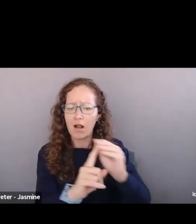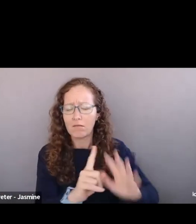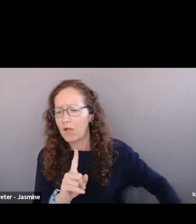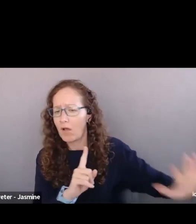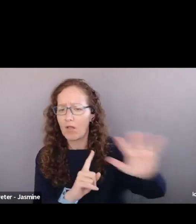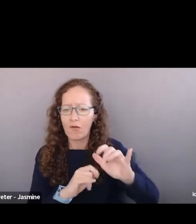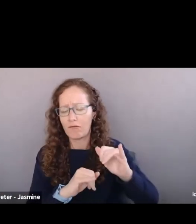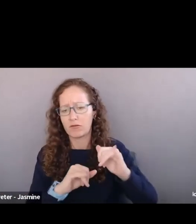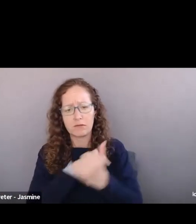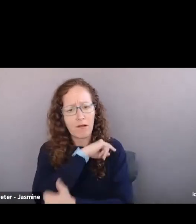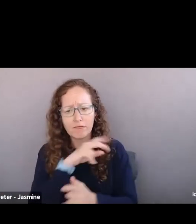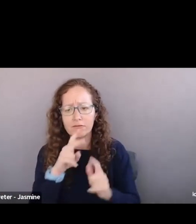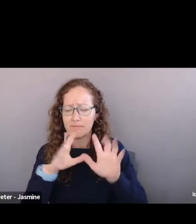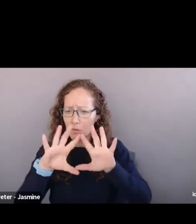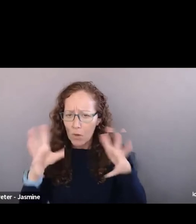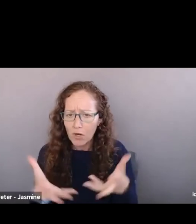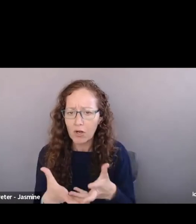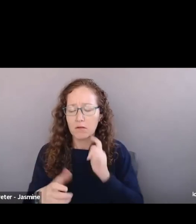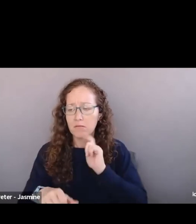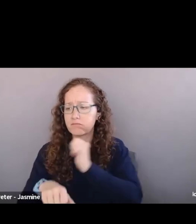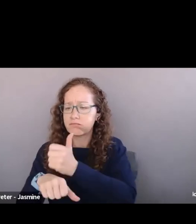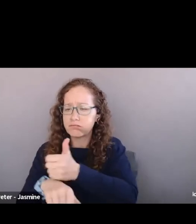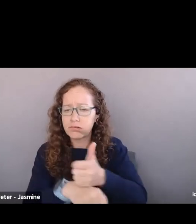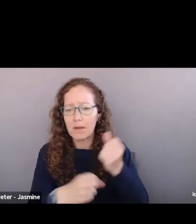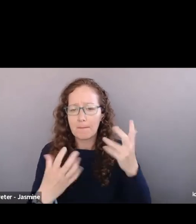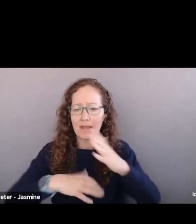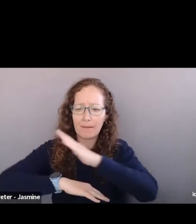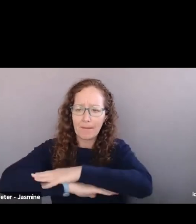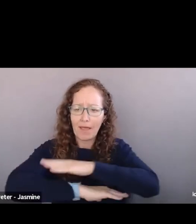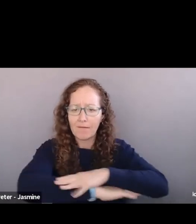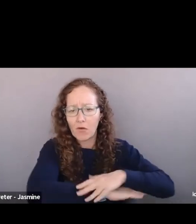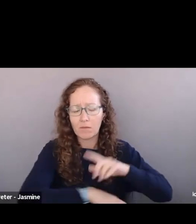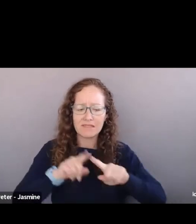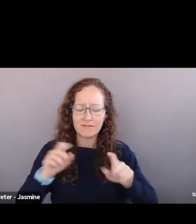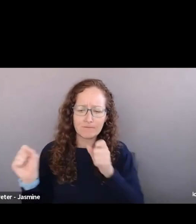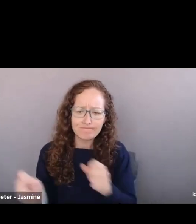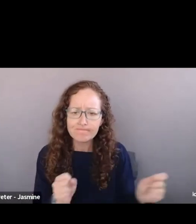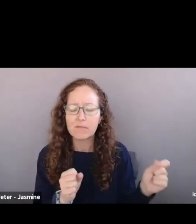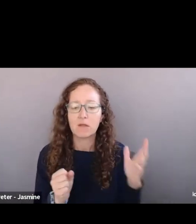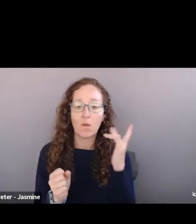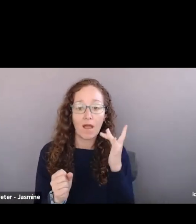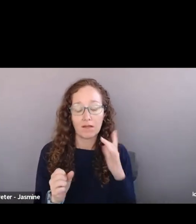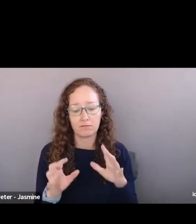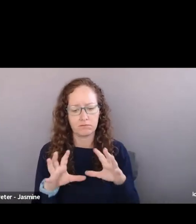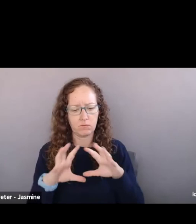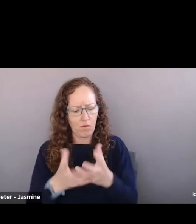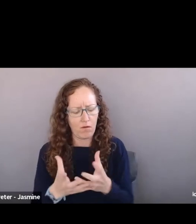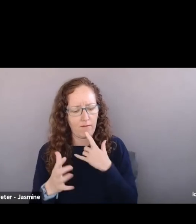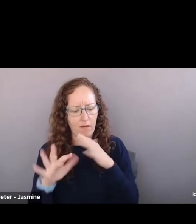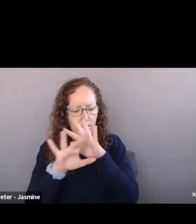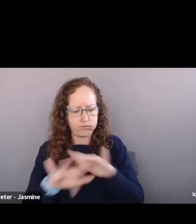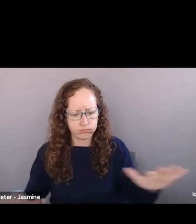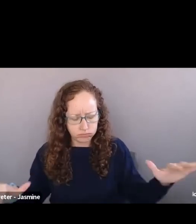strategies that represent the exquisite diversity of the globe and to explore the complex intersections between stories that matter